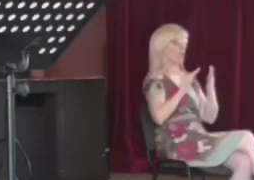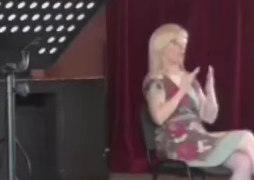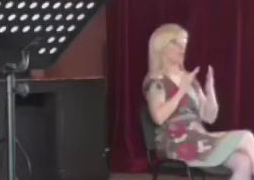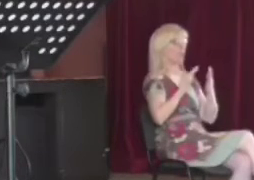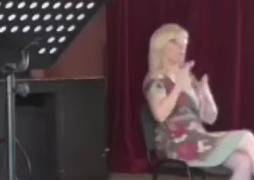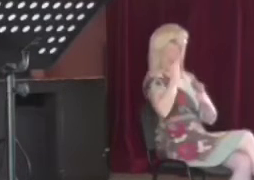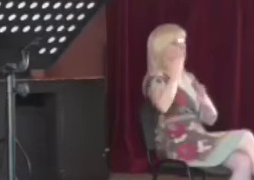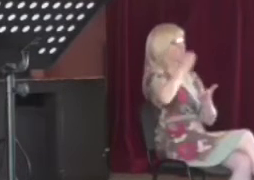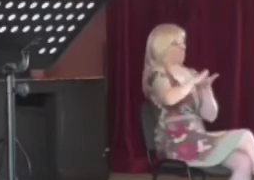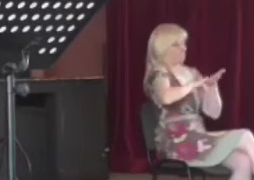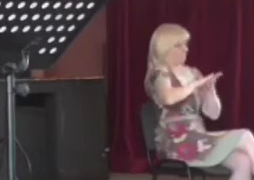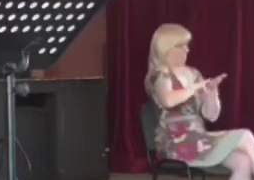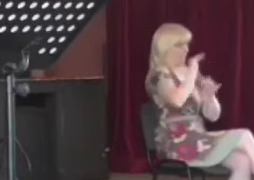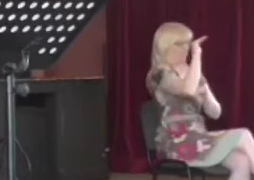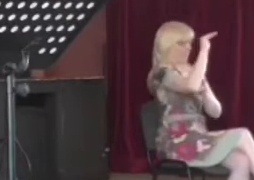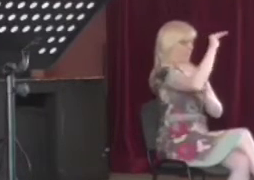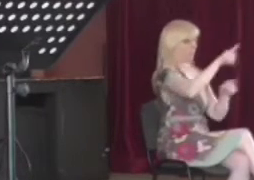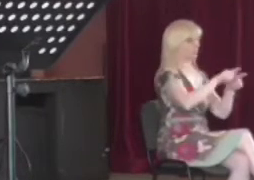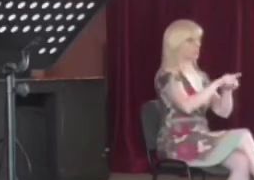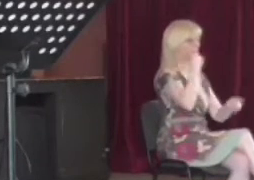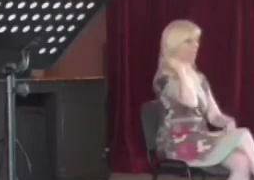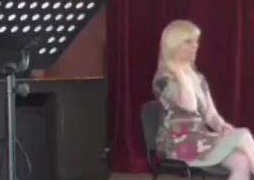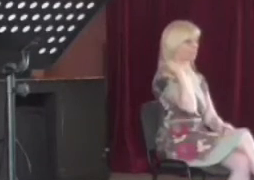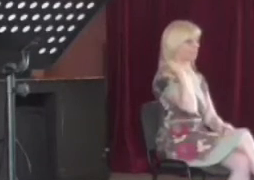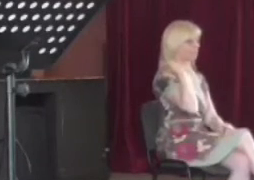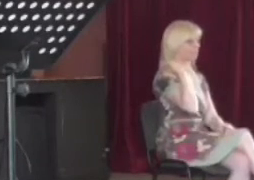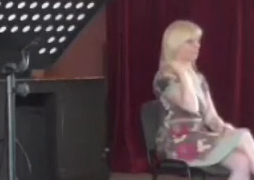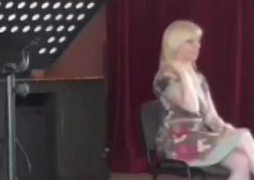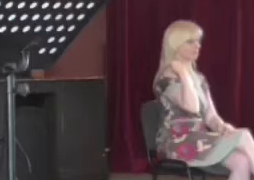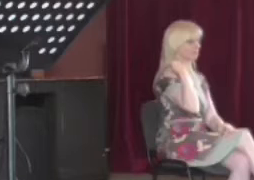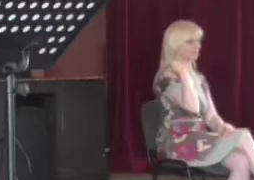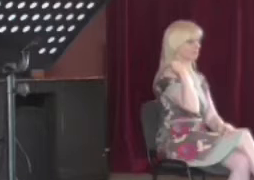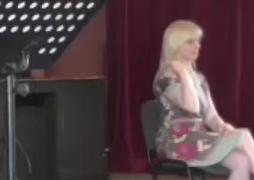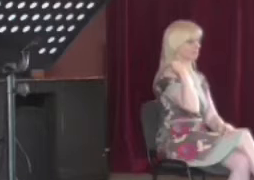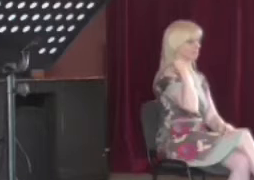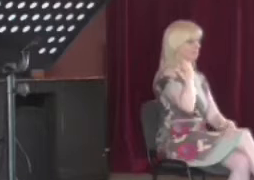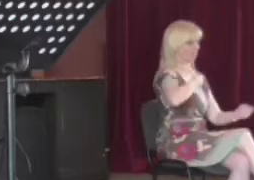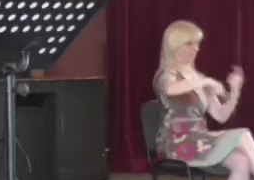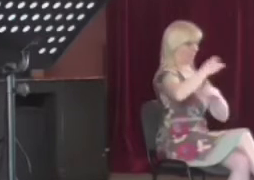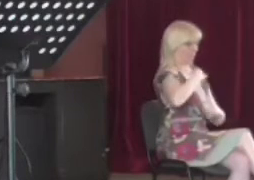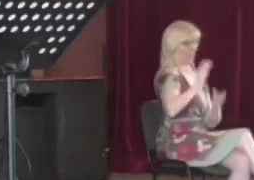Acts, and I'm going to read to you from chapter 8 very quickly.